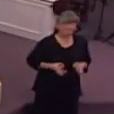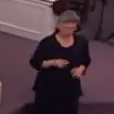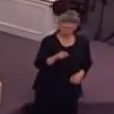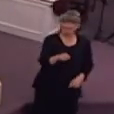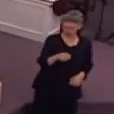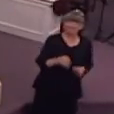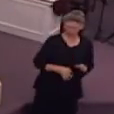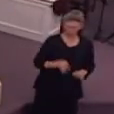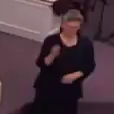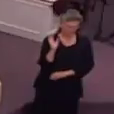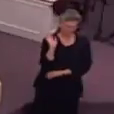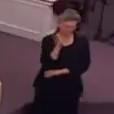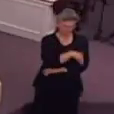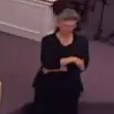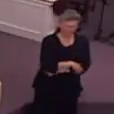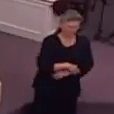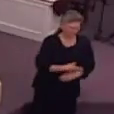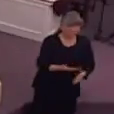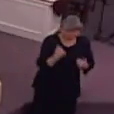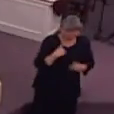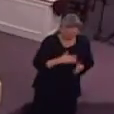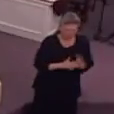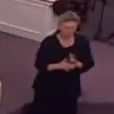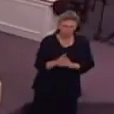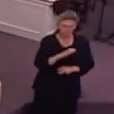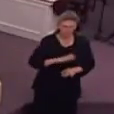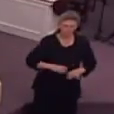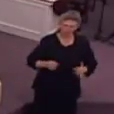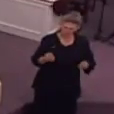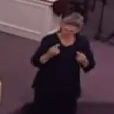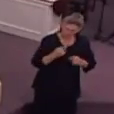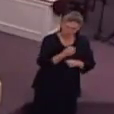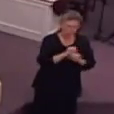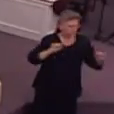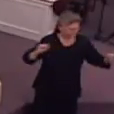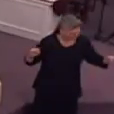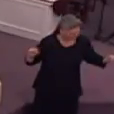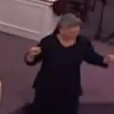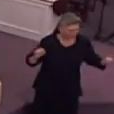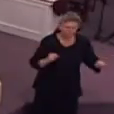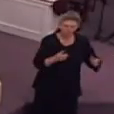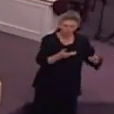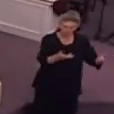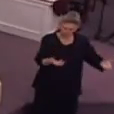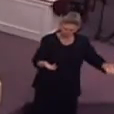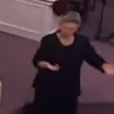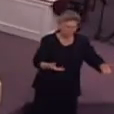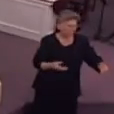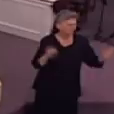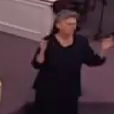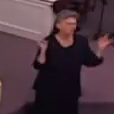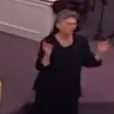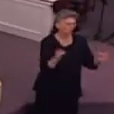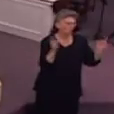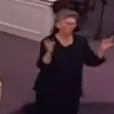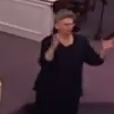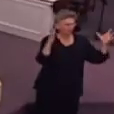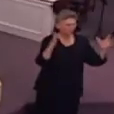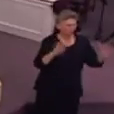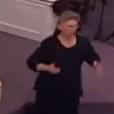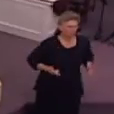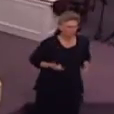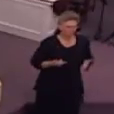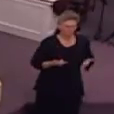for you to judge. Come on. Jesus Christ come to save those, amen, who've done horrible, horrific things in